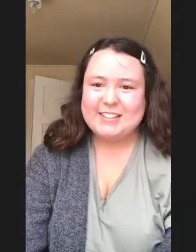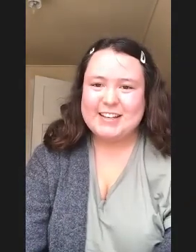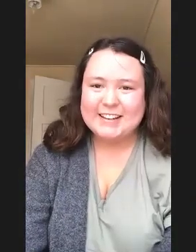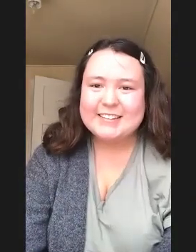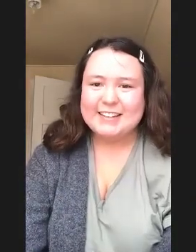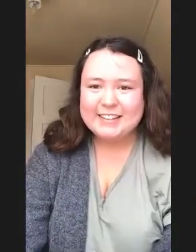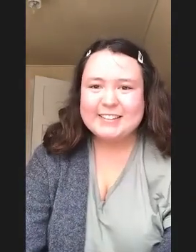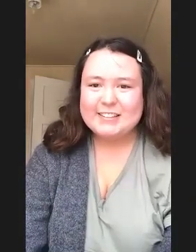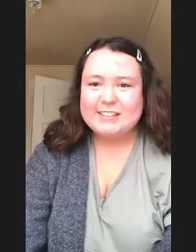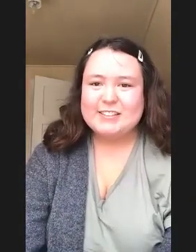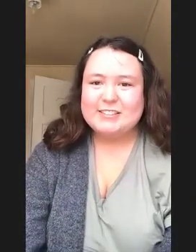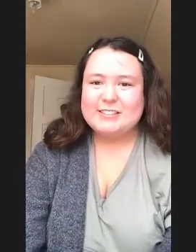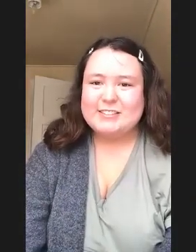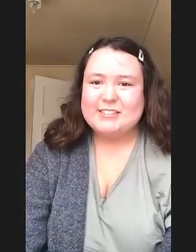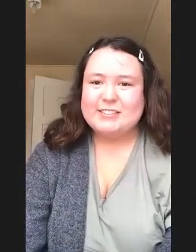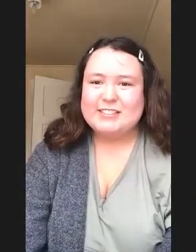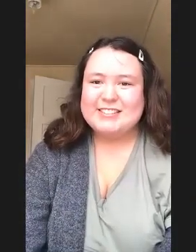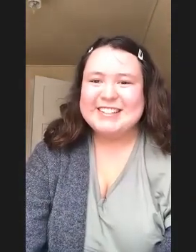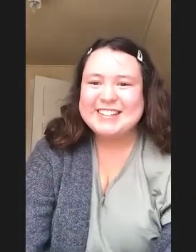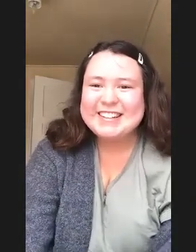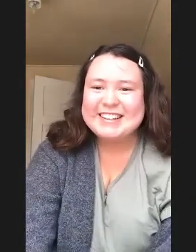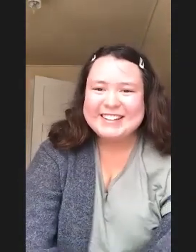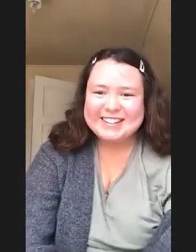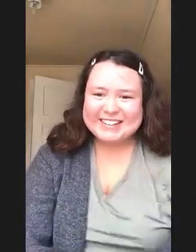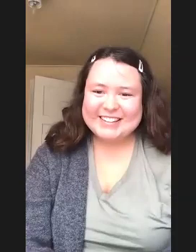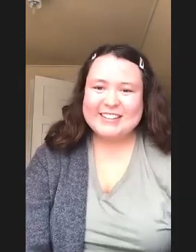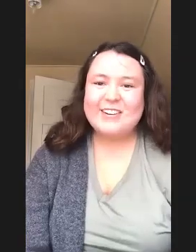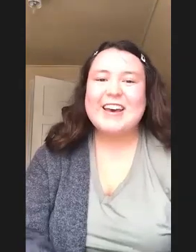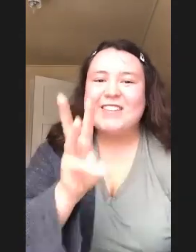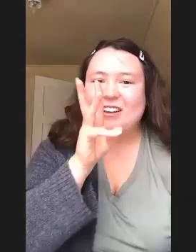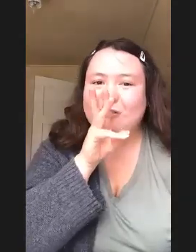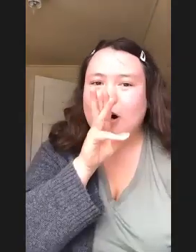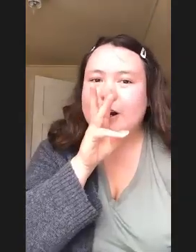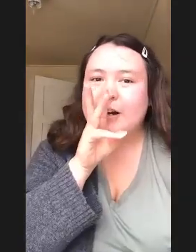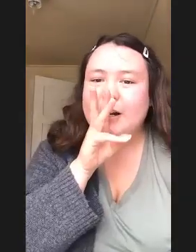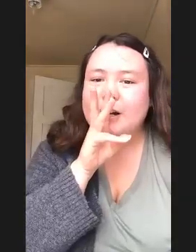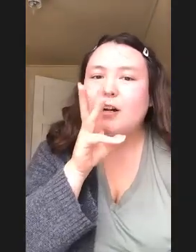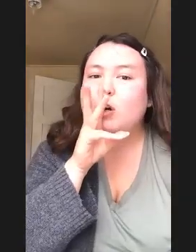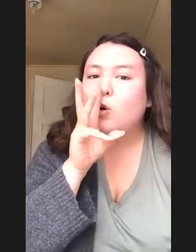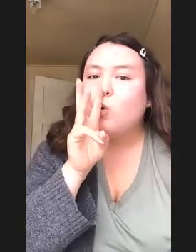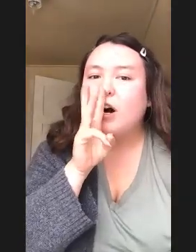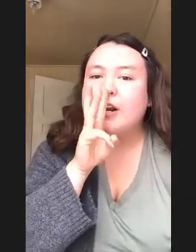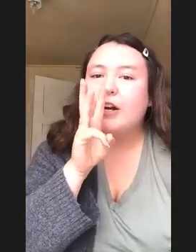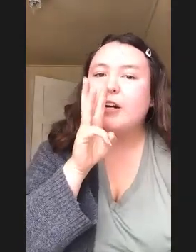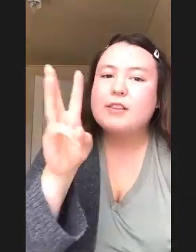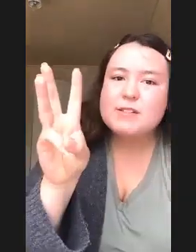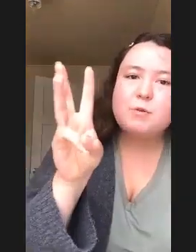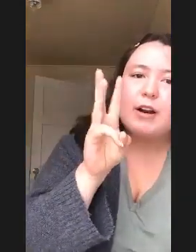Yeah. That's very important. We love coffee. Oh yeah, and What like about tea? water. This is water. You would